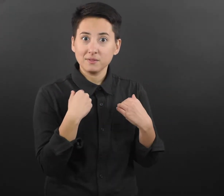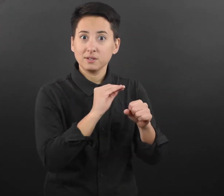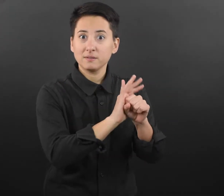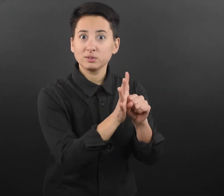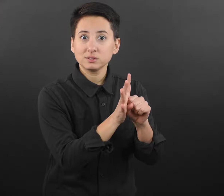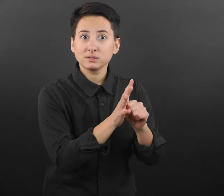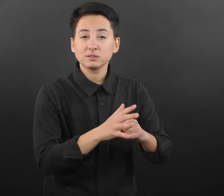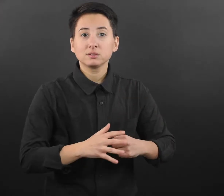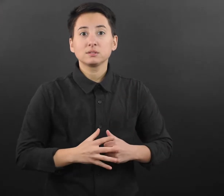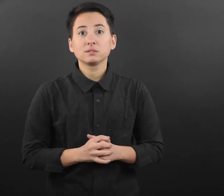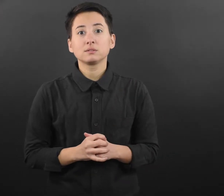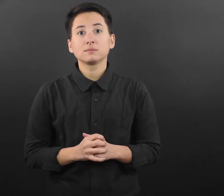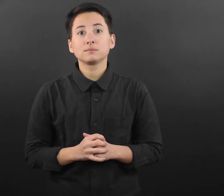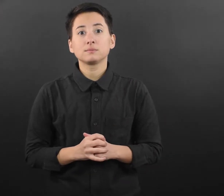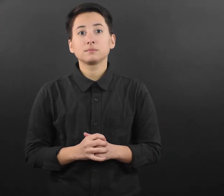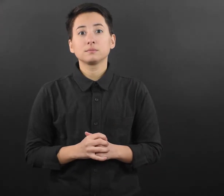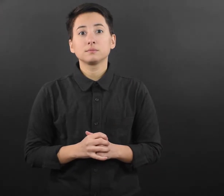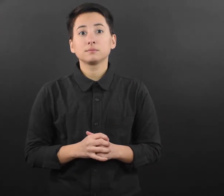having a relative with the disease.